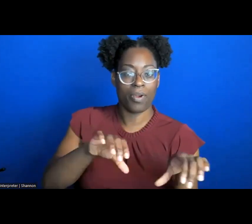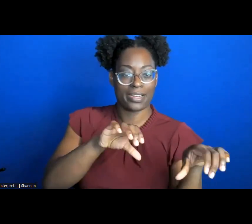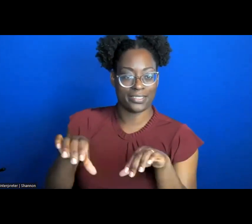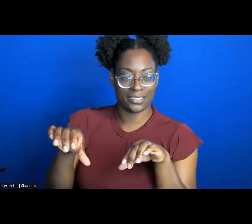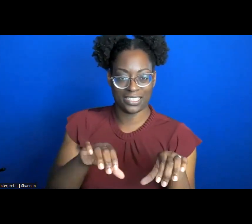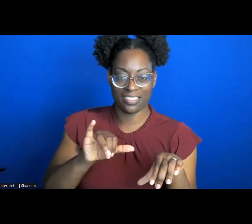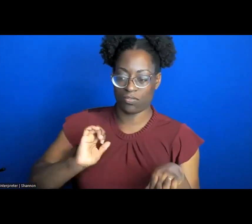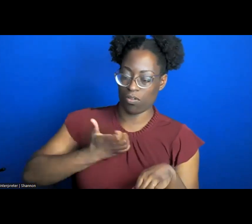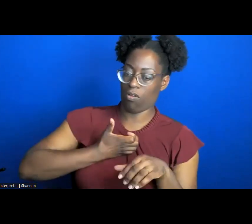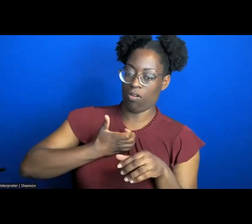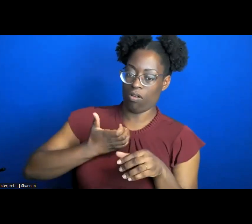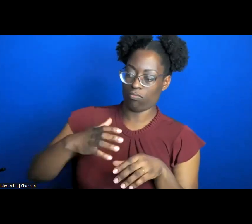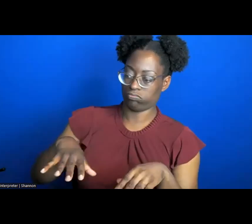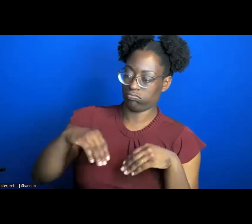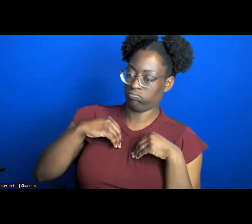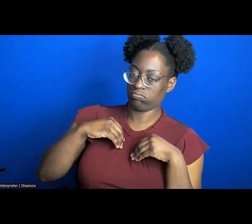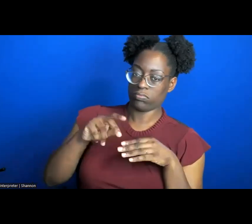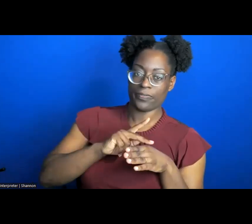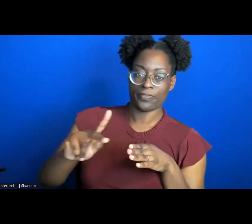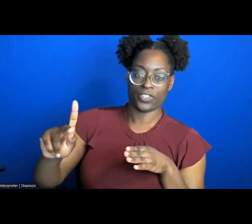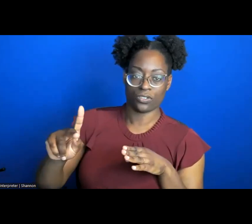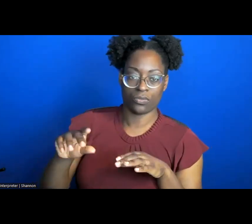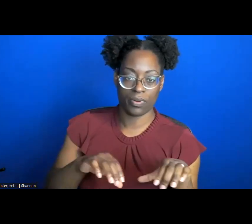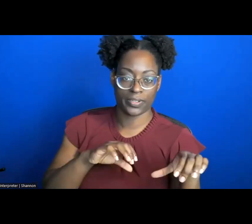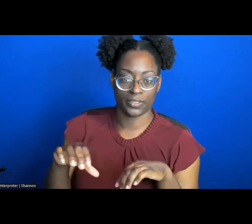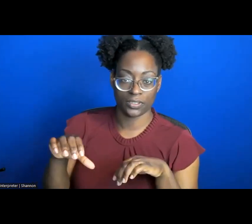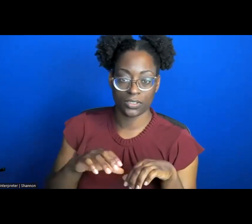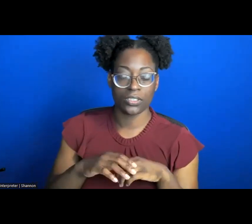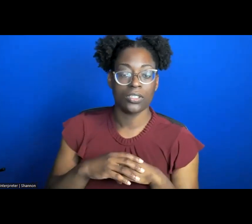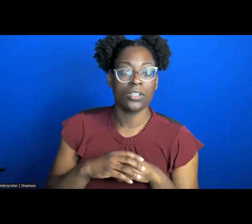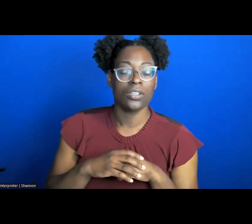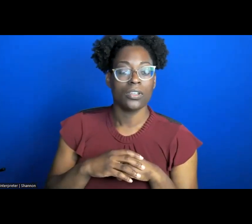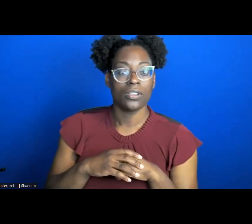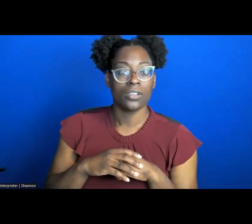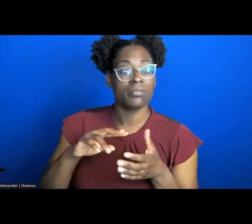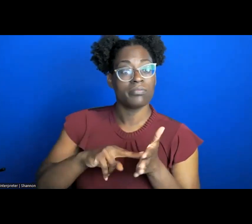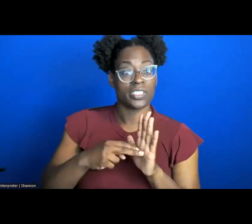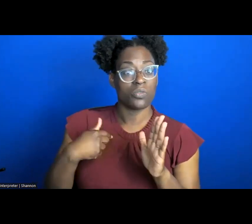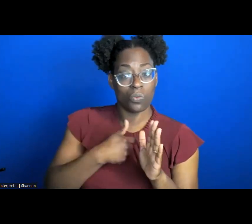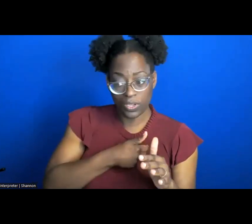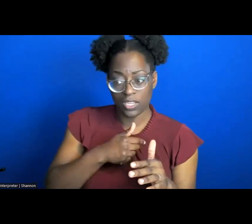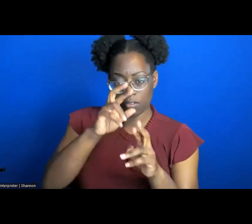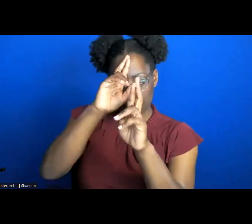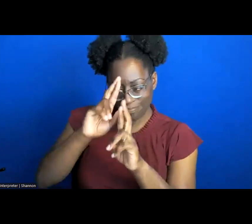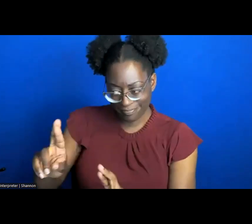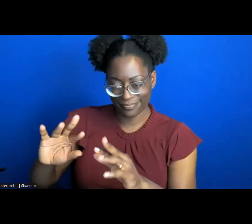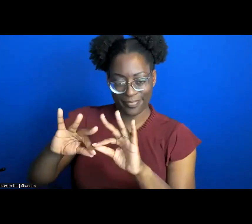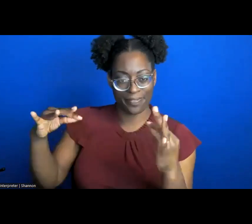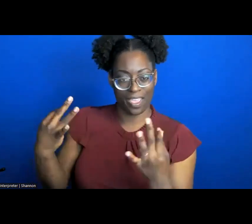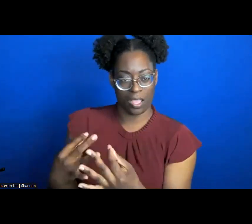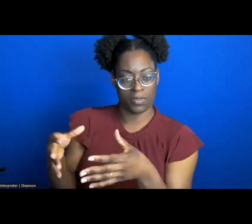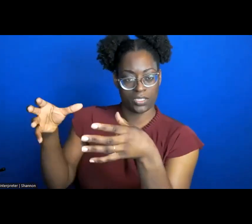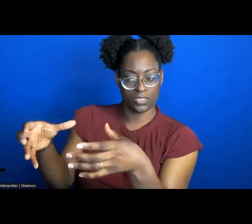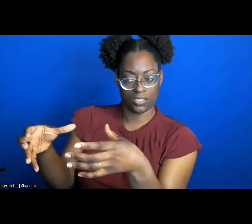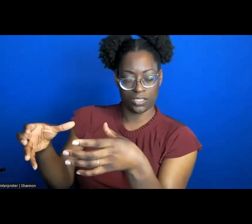standards include that we will support the bond between a child and their family, that will come to understand children in the context of their